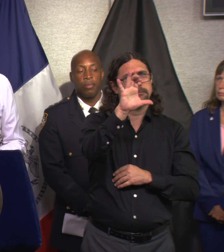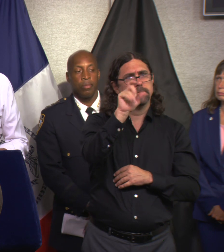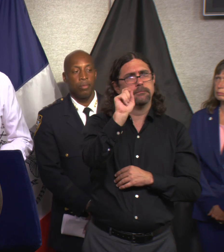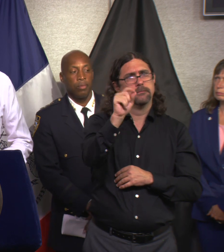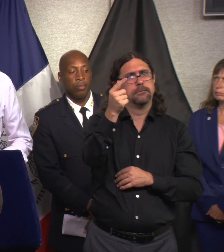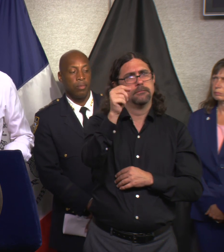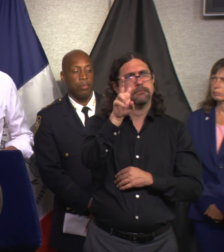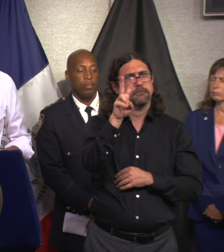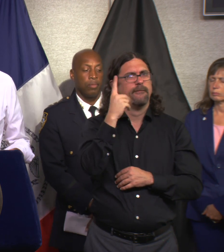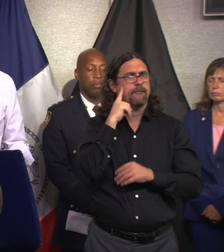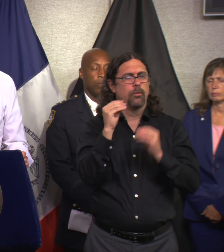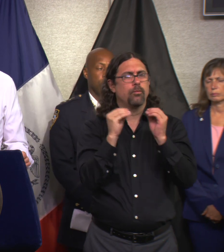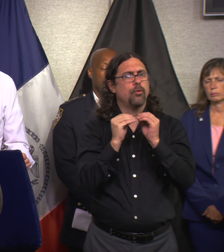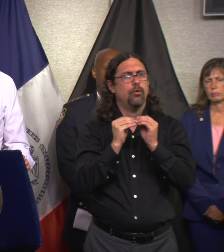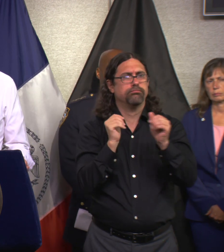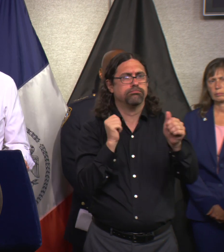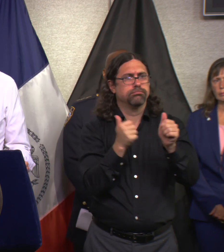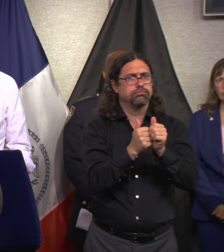hear from some of my colleagues.